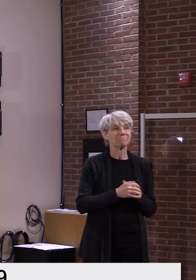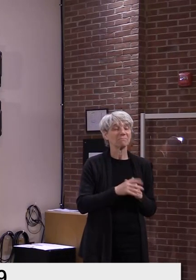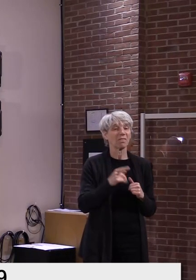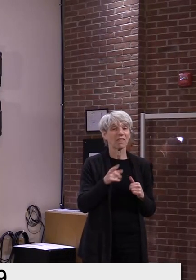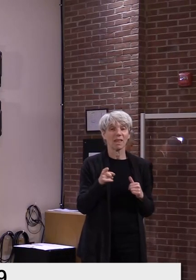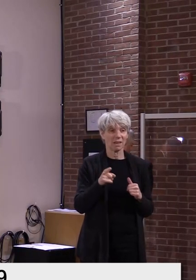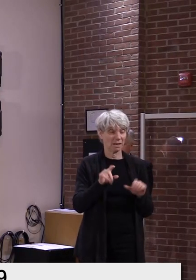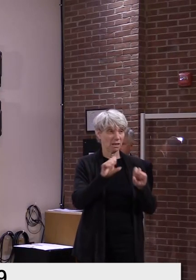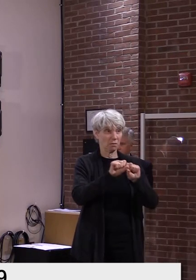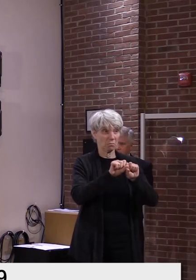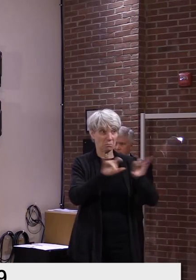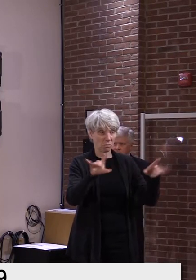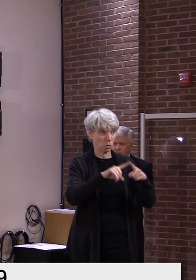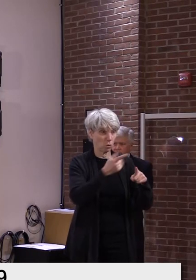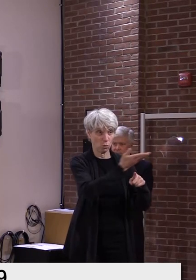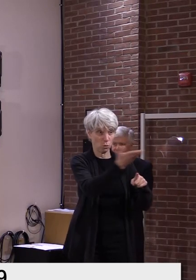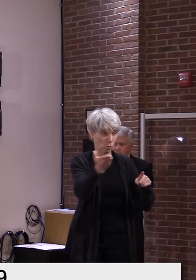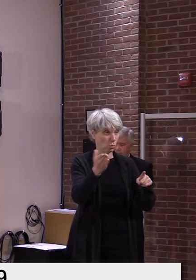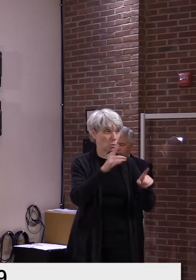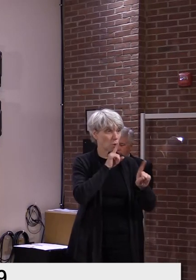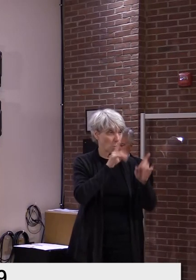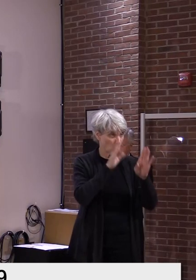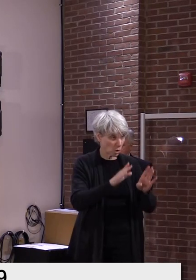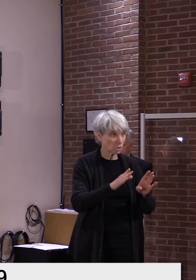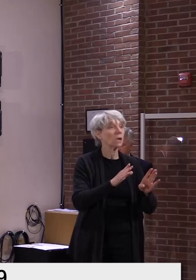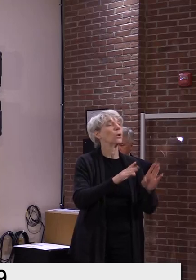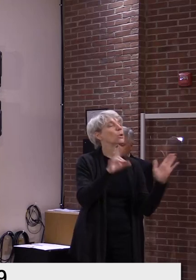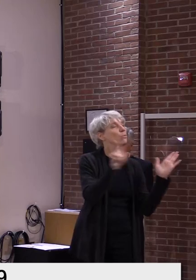folks that read or listen to your programs.